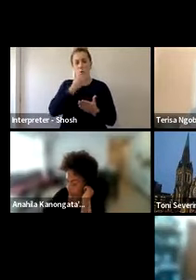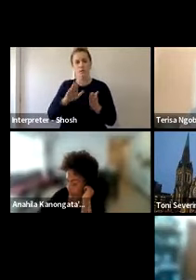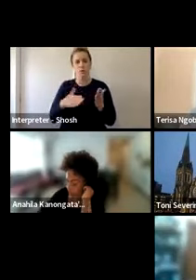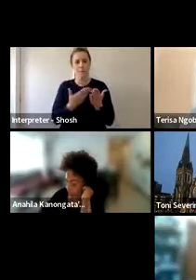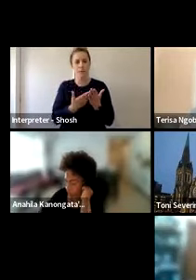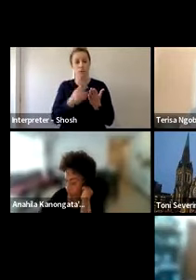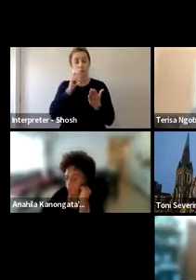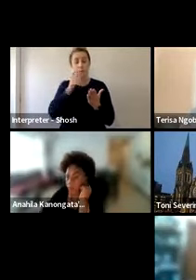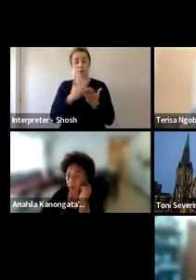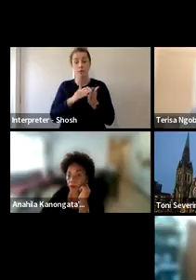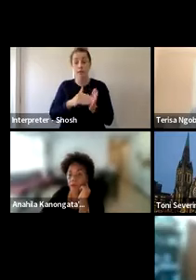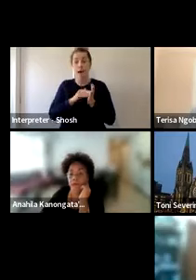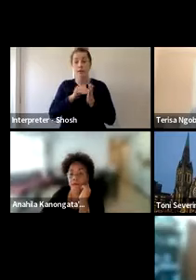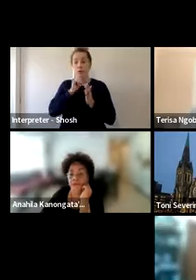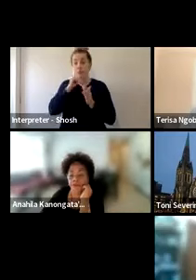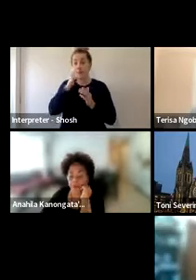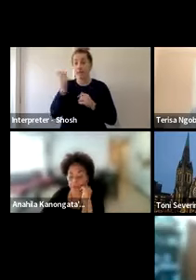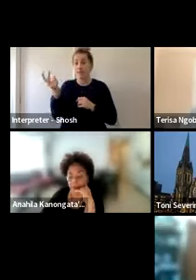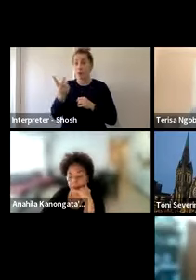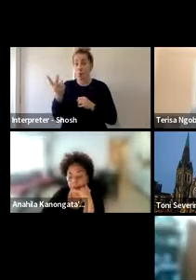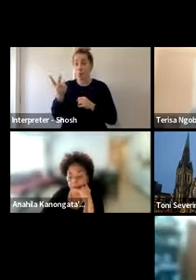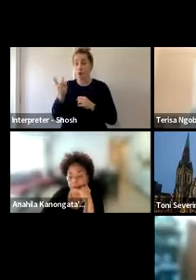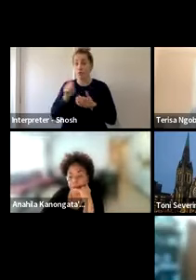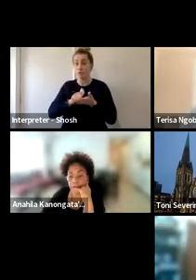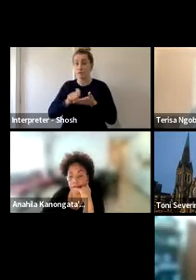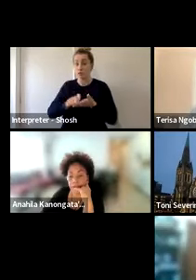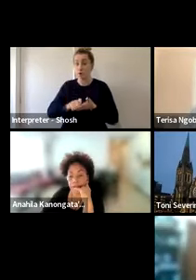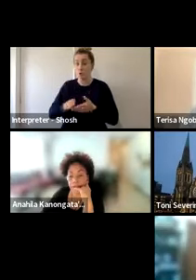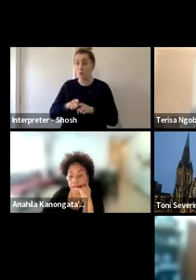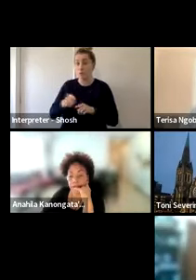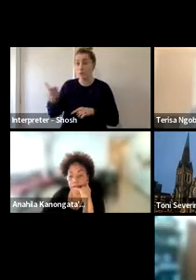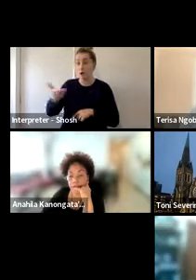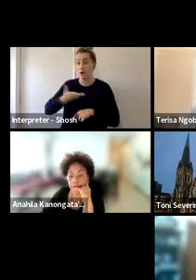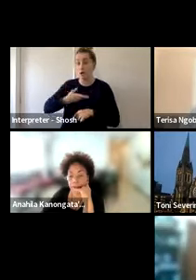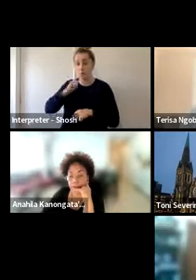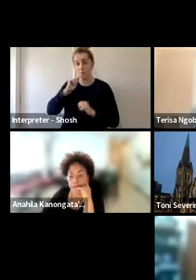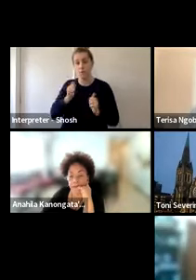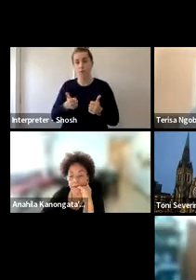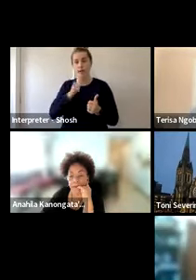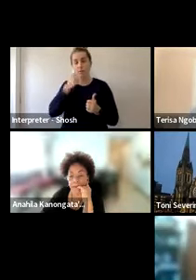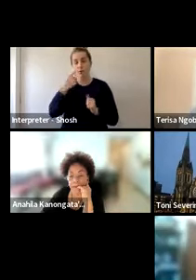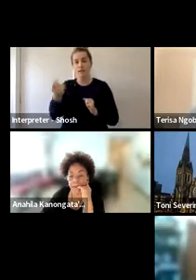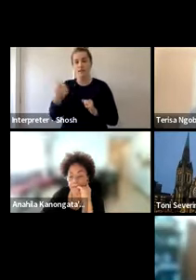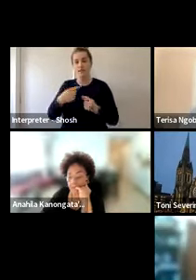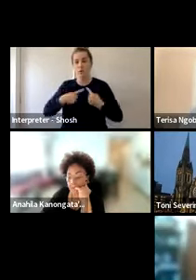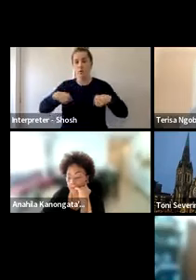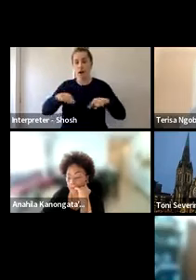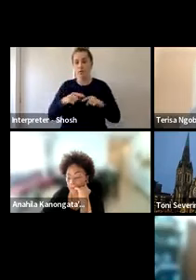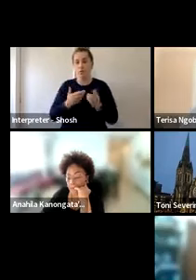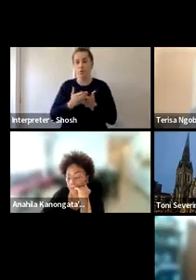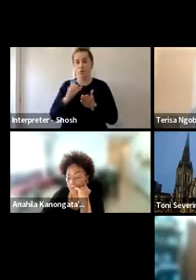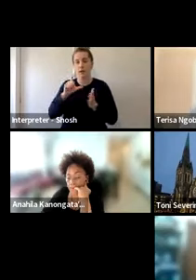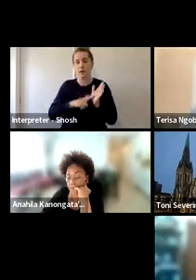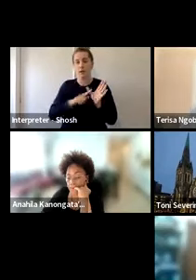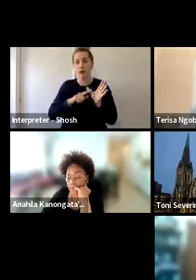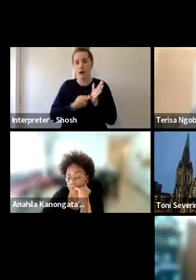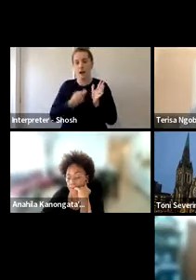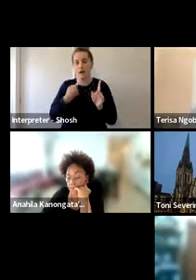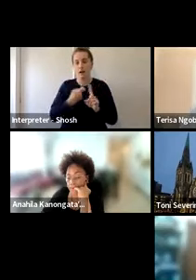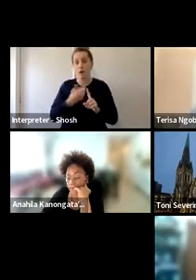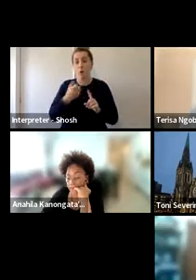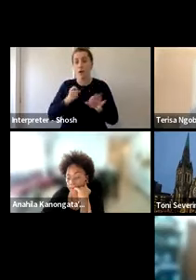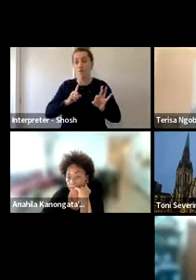very helpful if we could have your written notes as well. It'd be if you could send them into the clerks as well. So Sure. We've